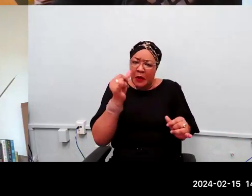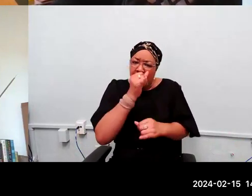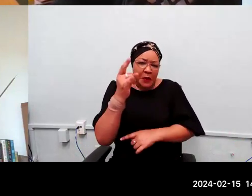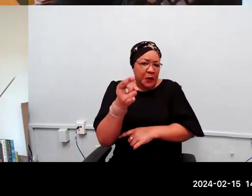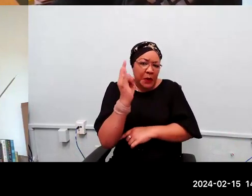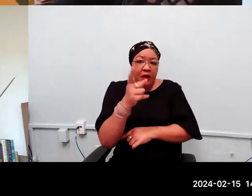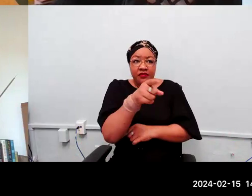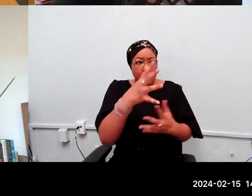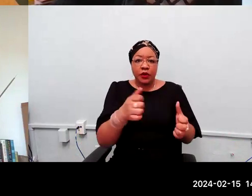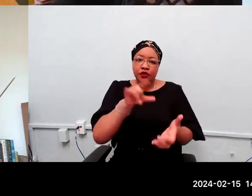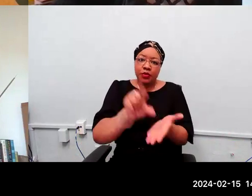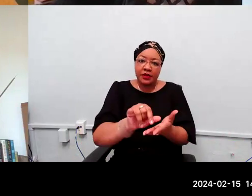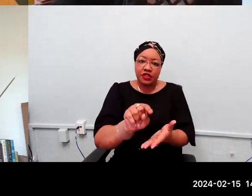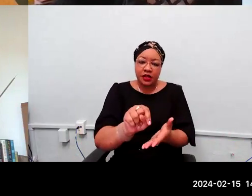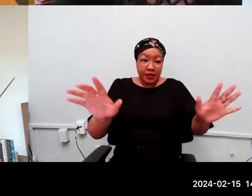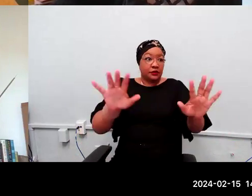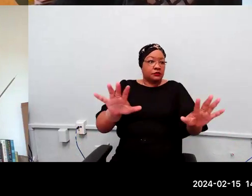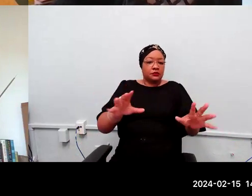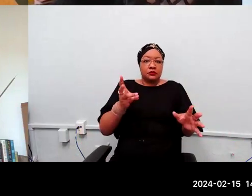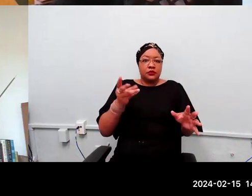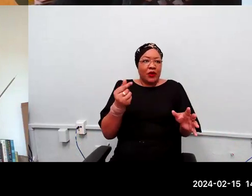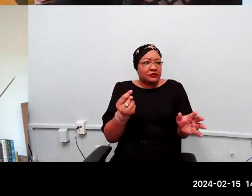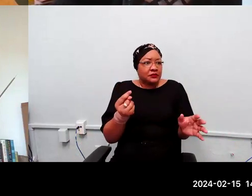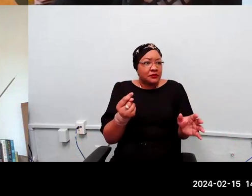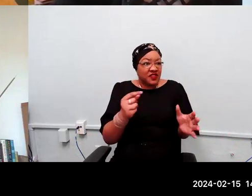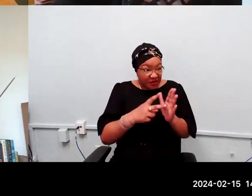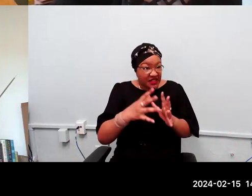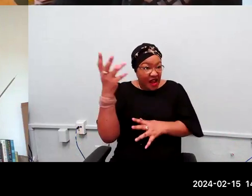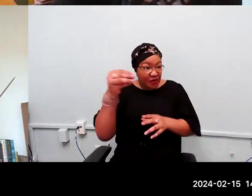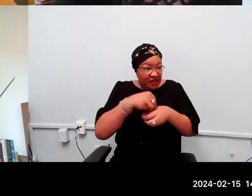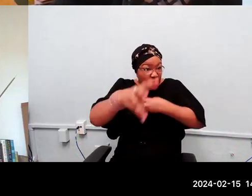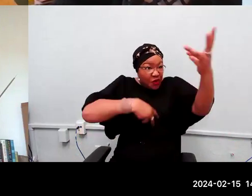going way too fast. Because then it's like published out there in the world